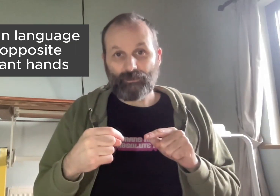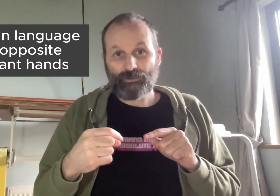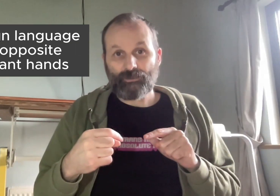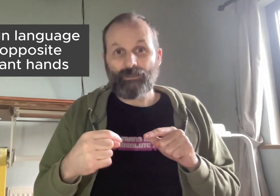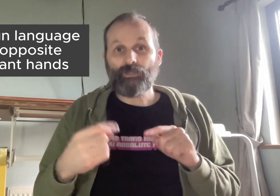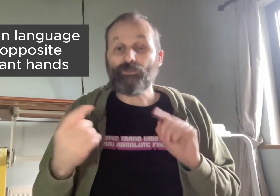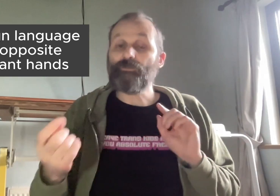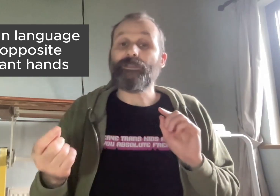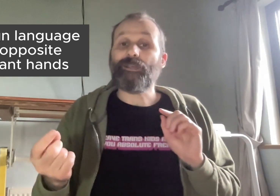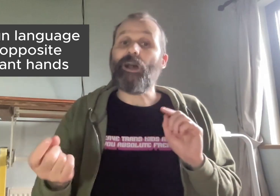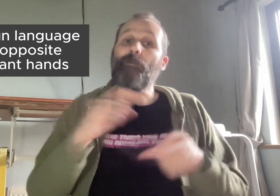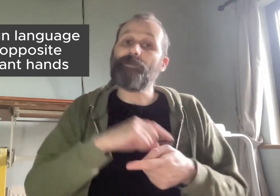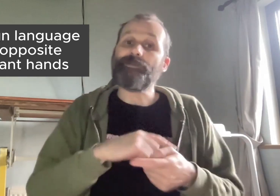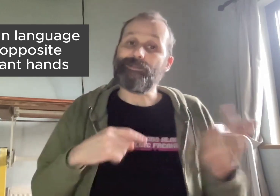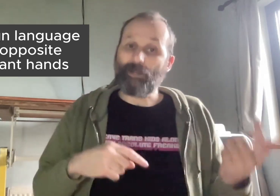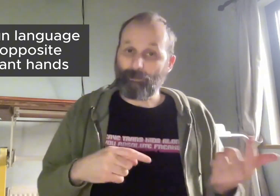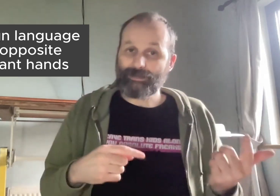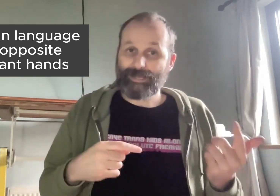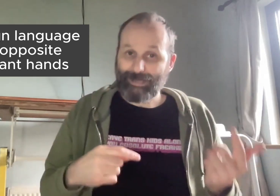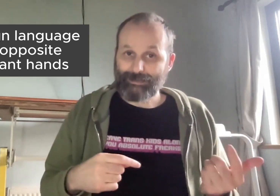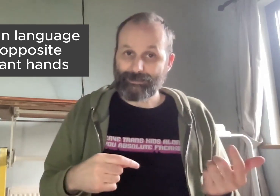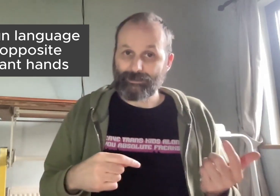language, using opposite dominant hands.